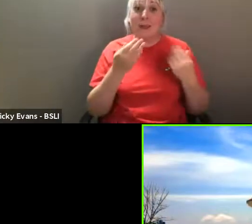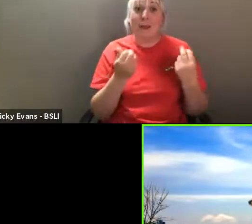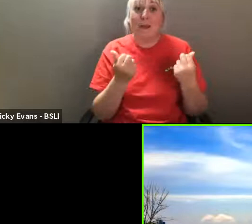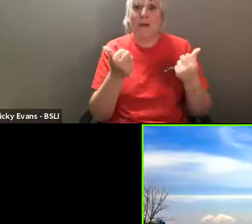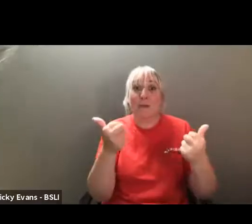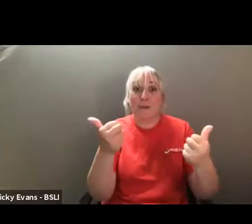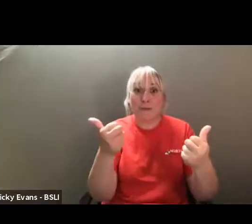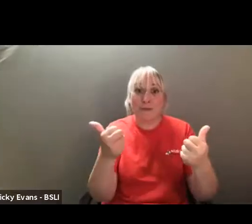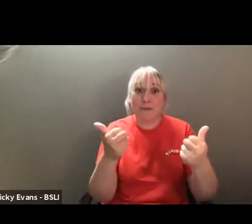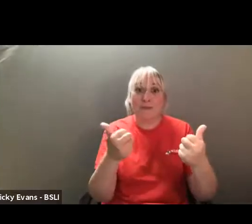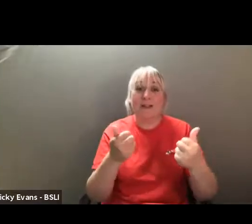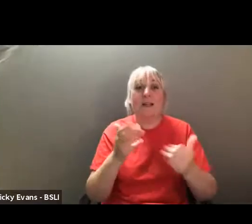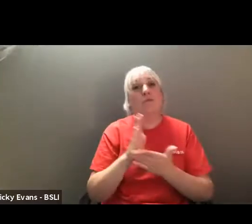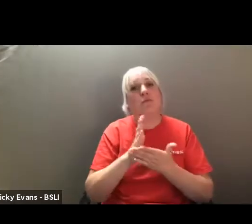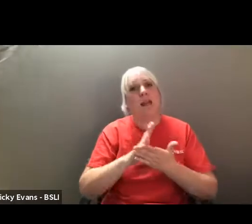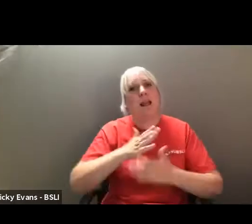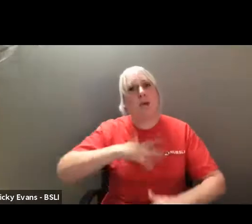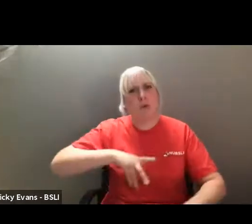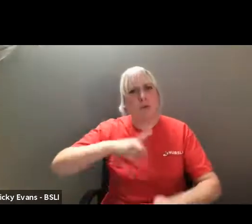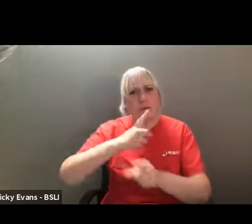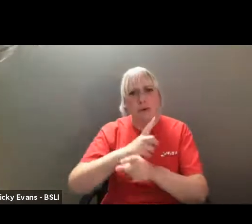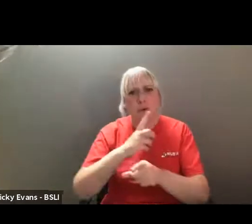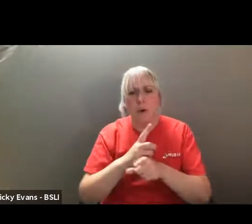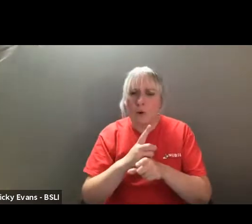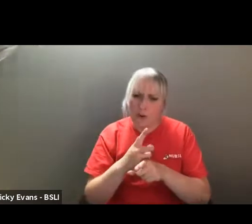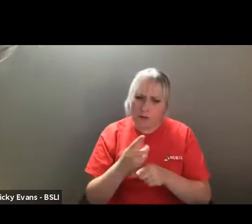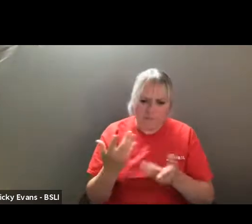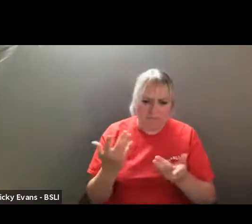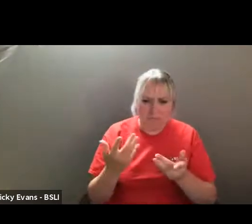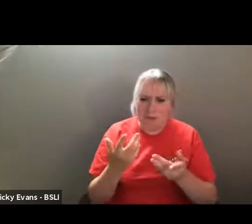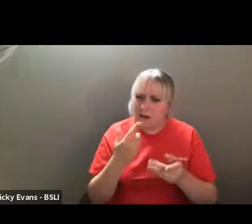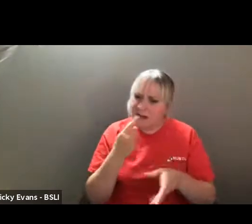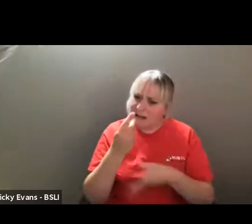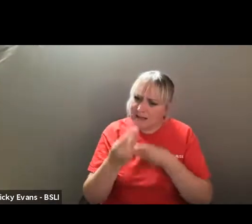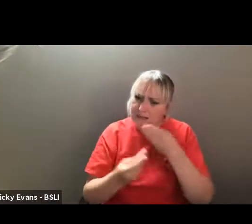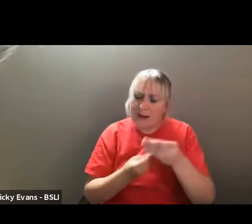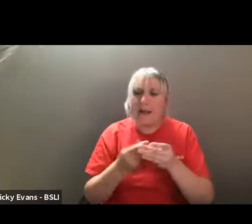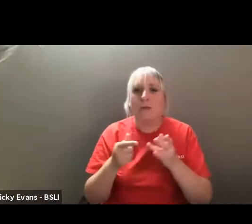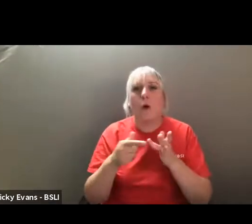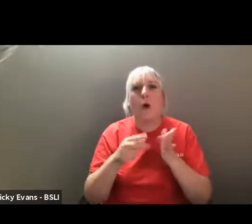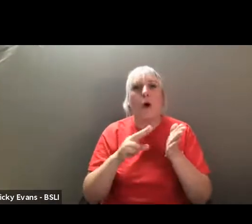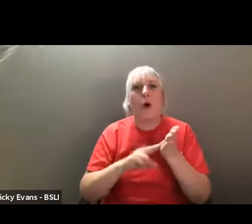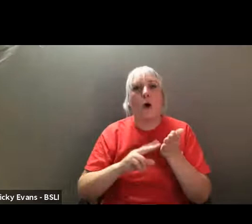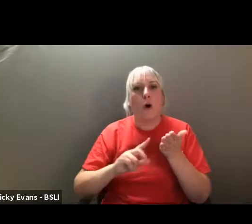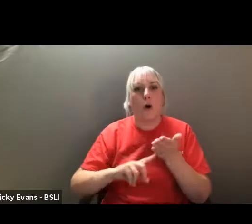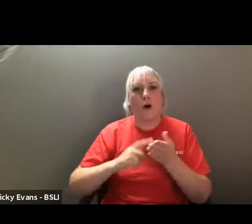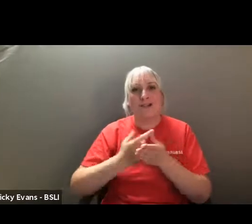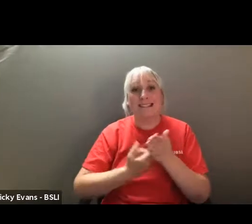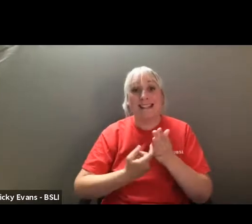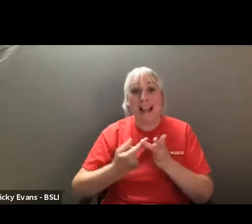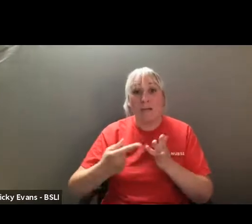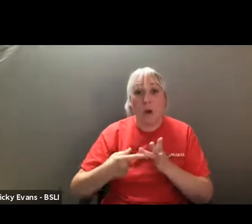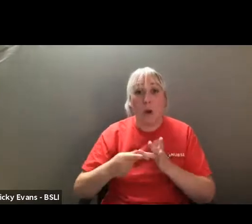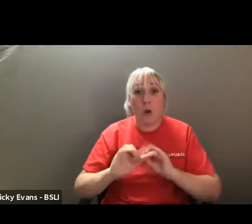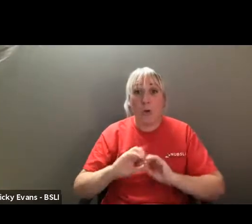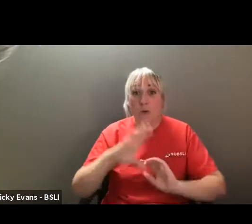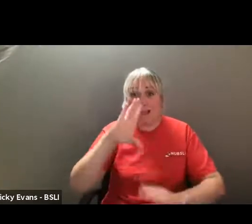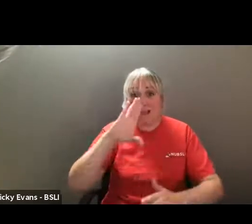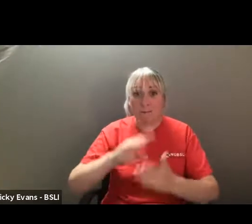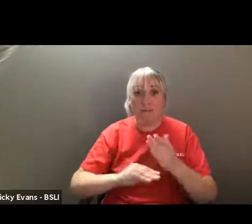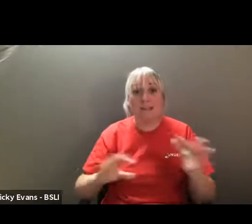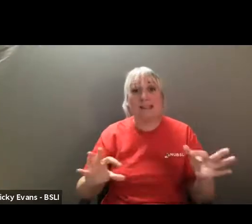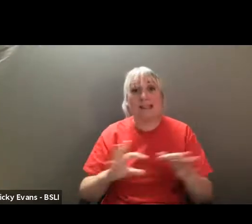yeah, I was going to just talk a little about the Ontario experience with basic income.